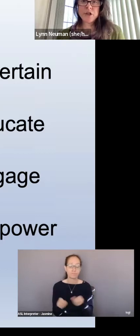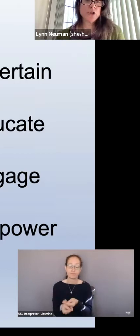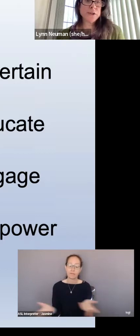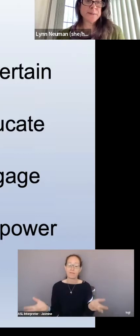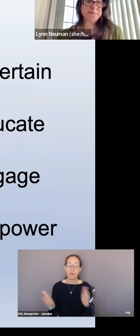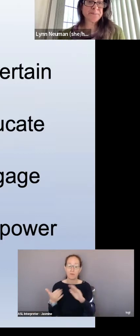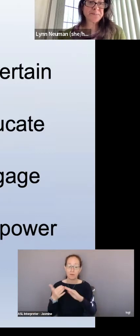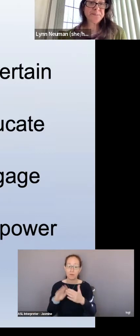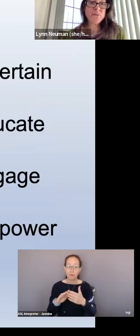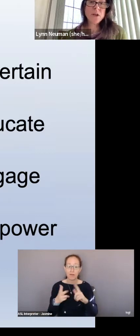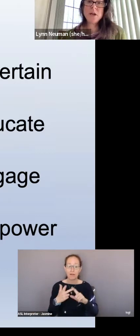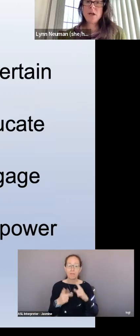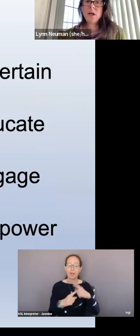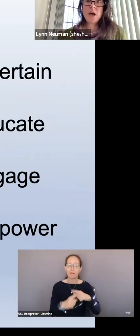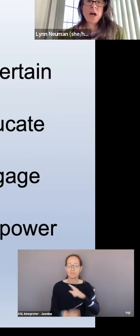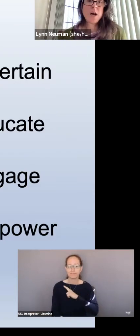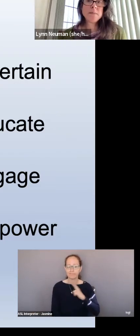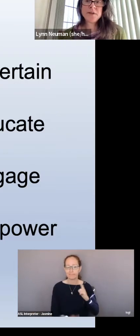elected officials.